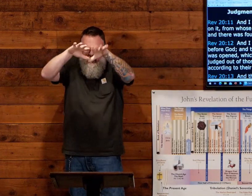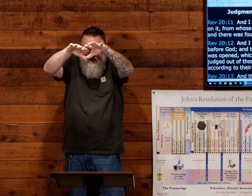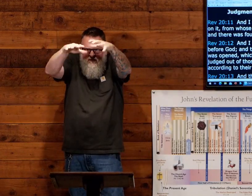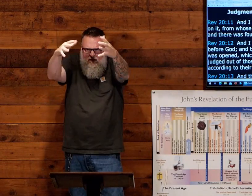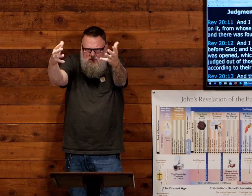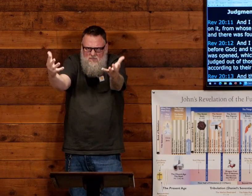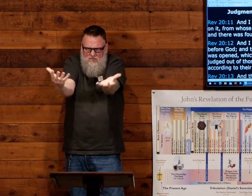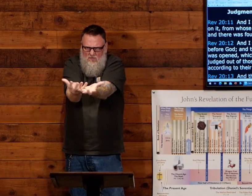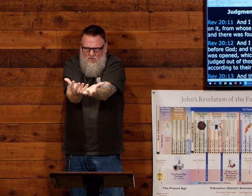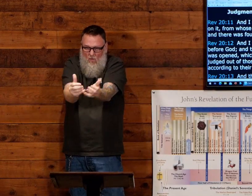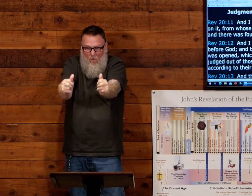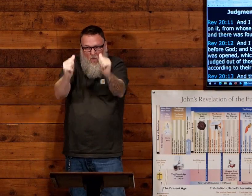And it says all earth,